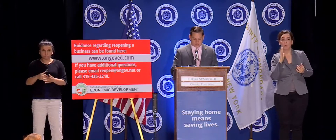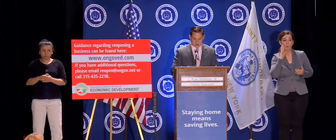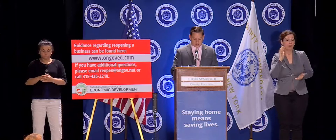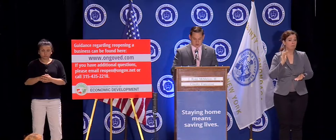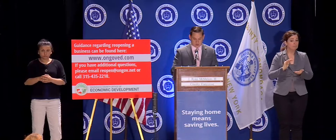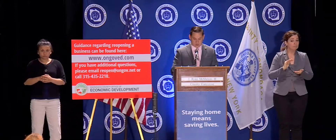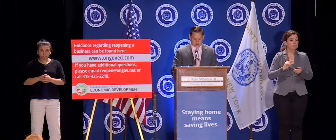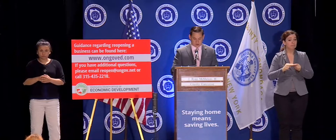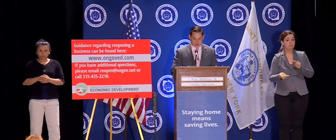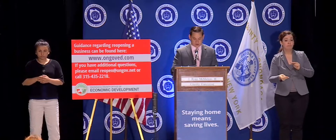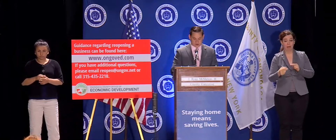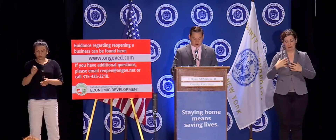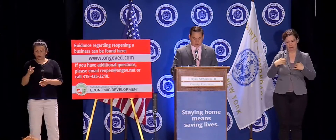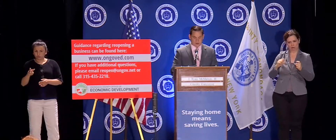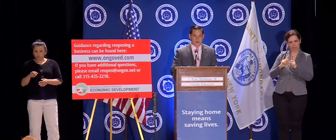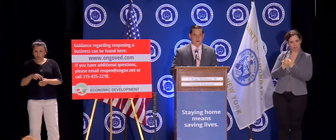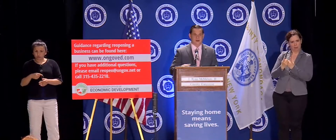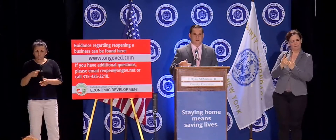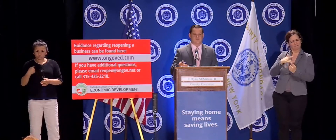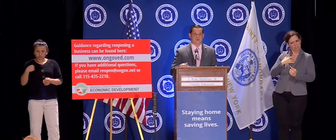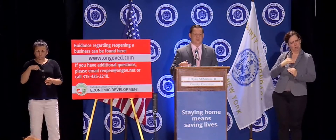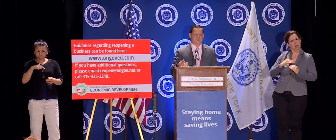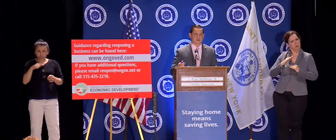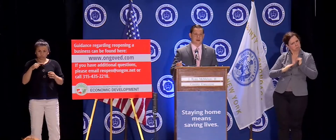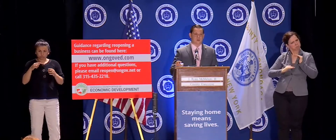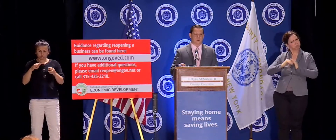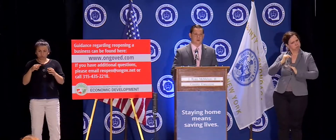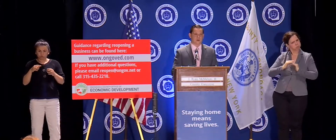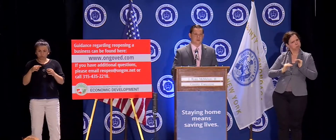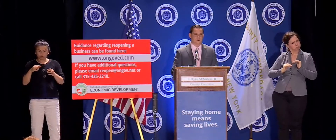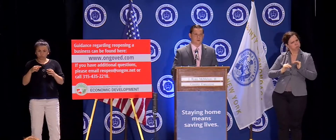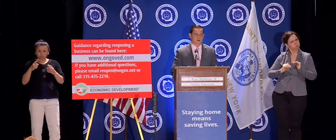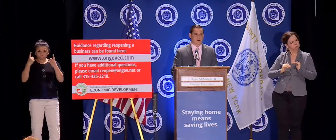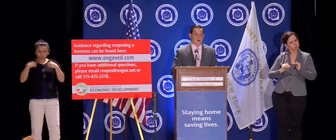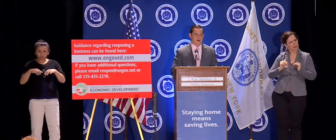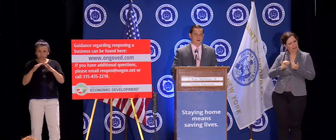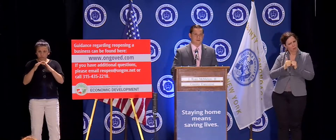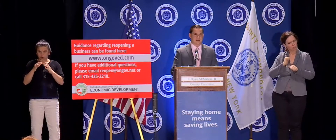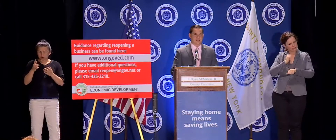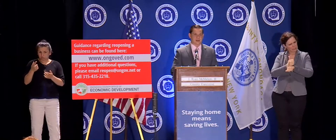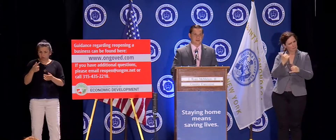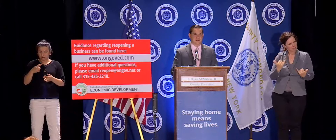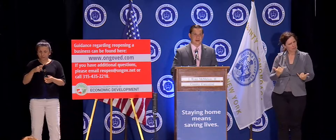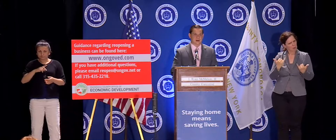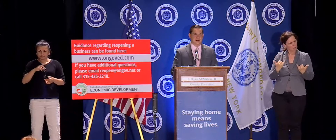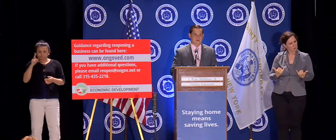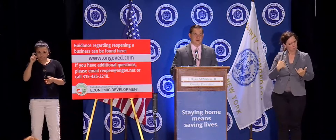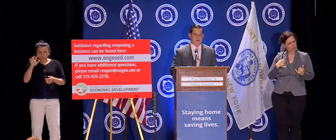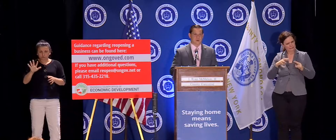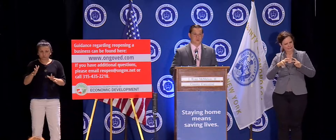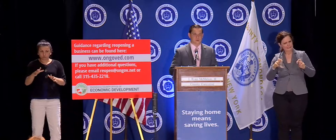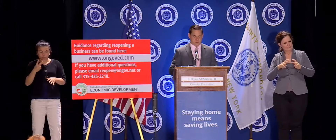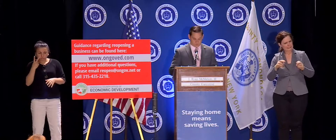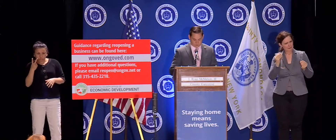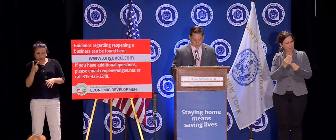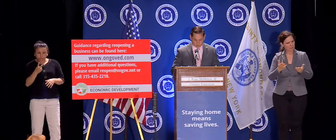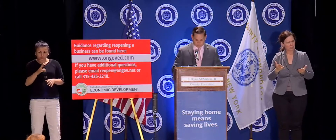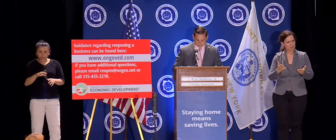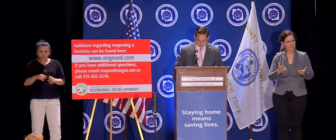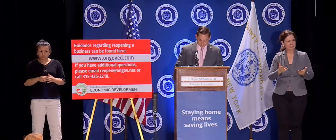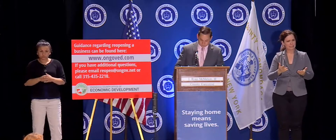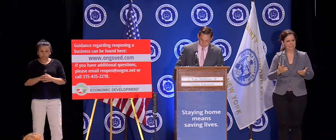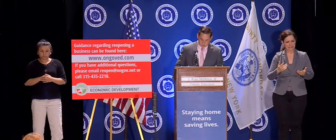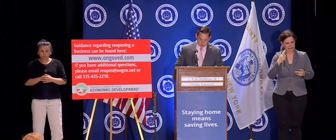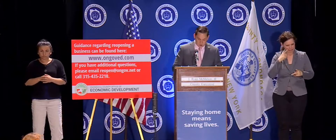see a real challenge here, but it's information that we're going to digest and analyze very closely moving